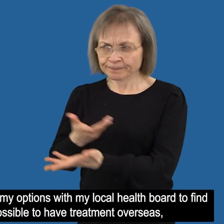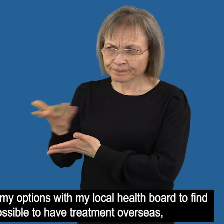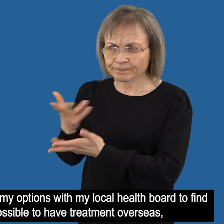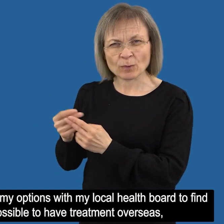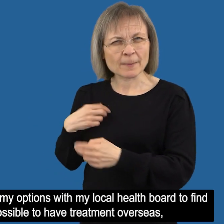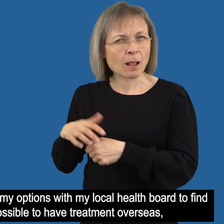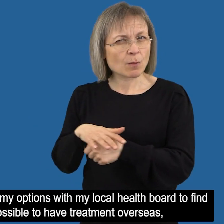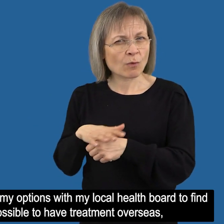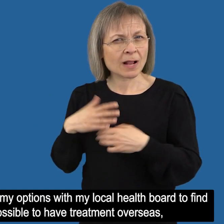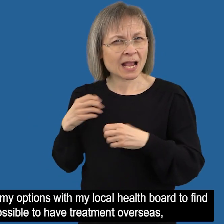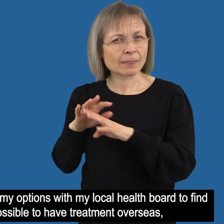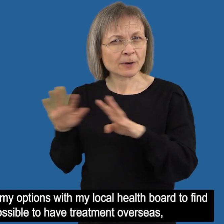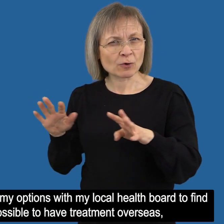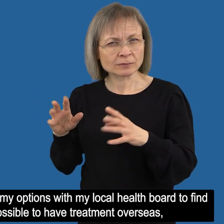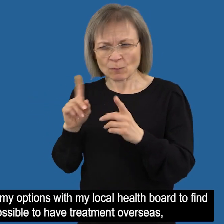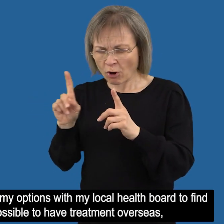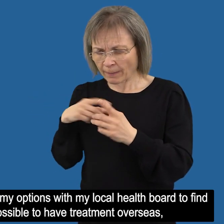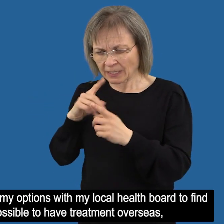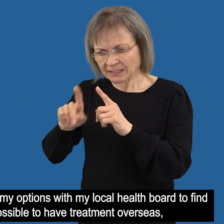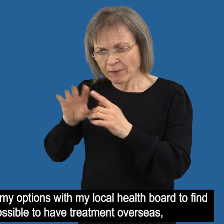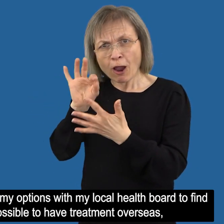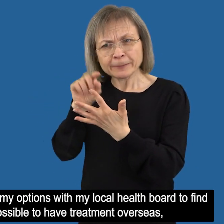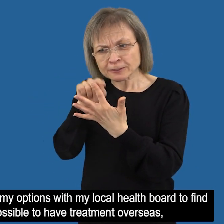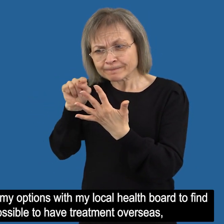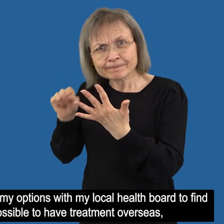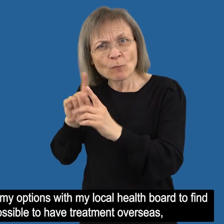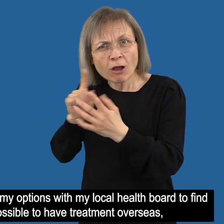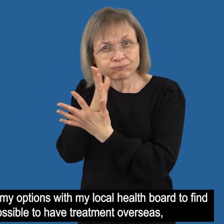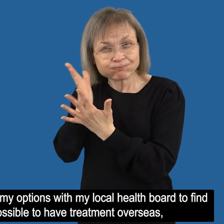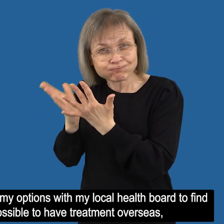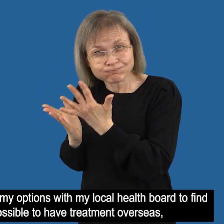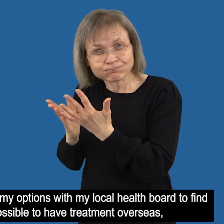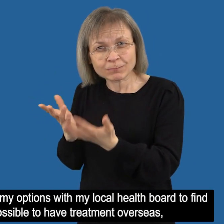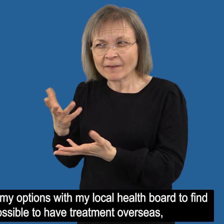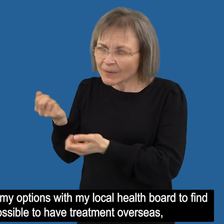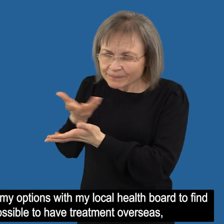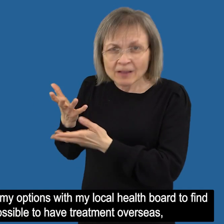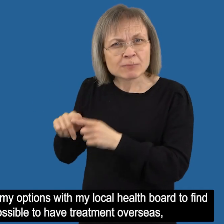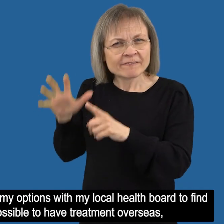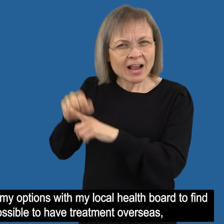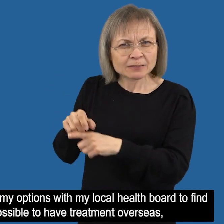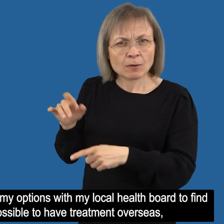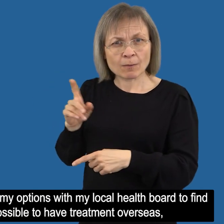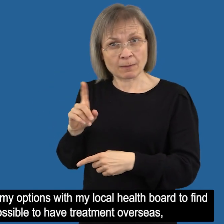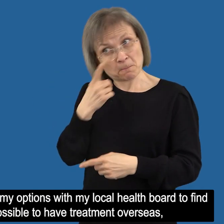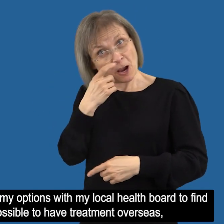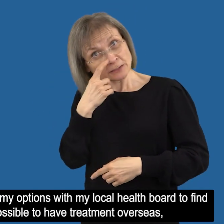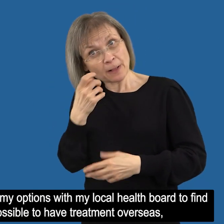Treatment abroad. I should discuss all my options with my local health board to find out if it is possible to have